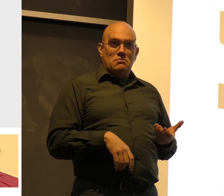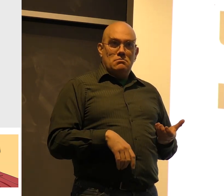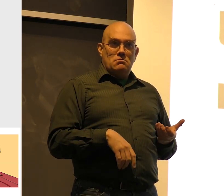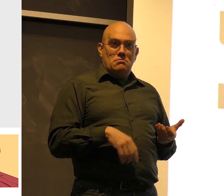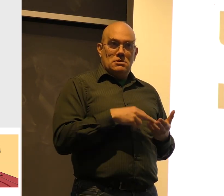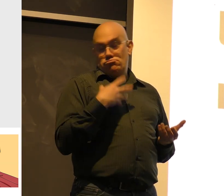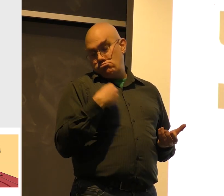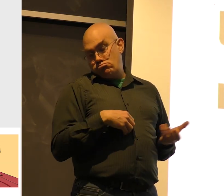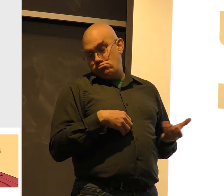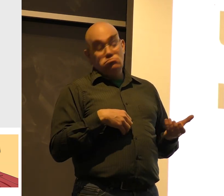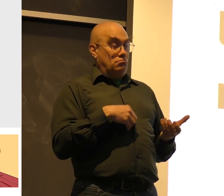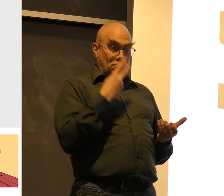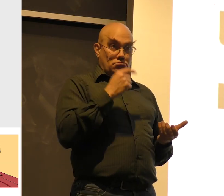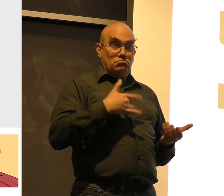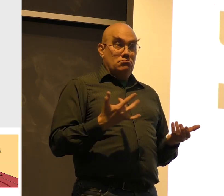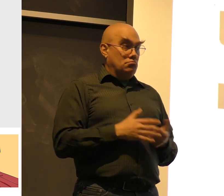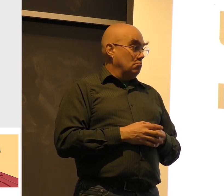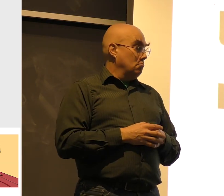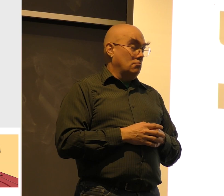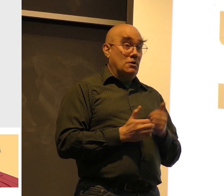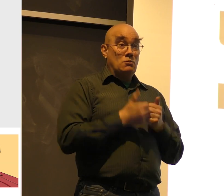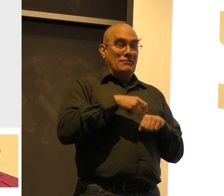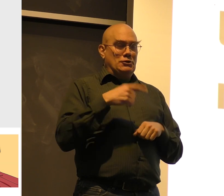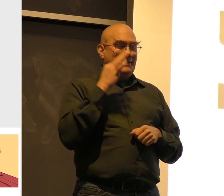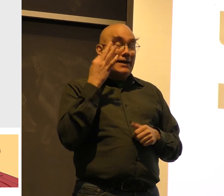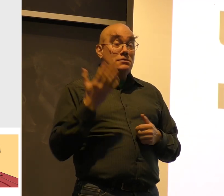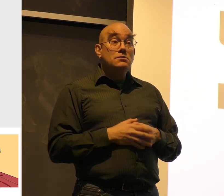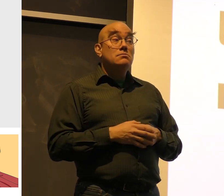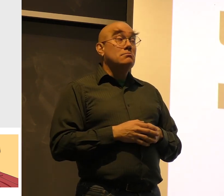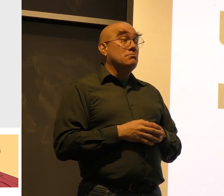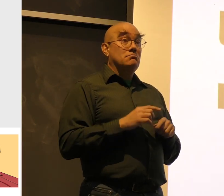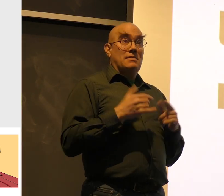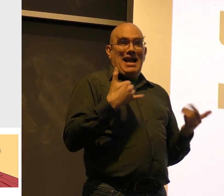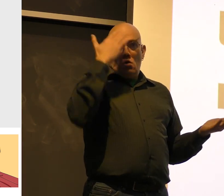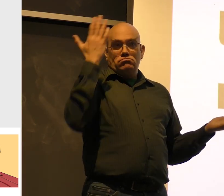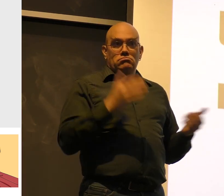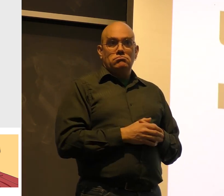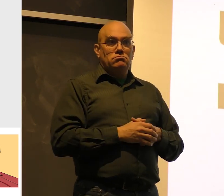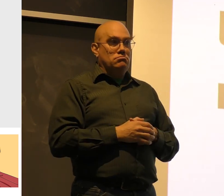baby signal that'll vibrate, and I can tell that they're up. Most of the time it's just a cat, but now I